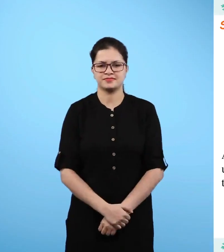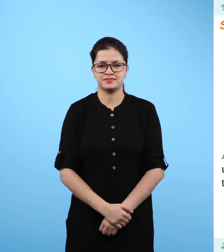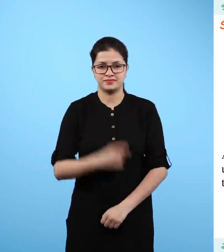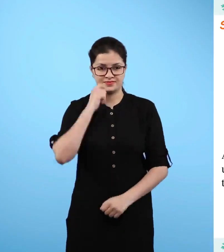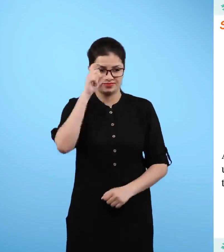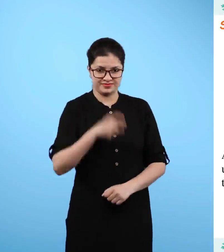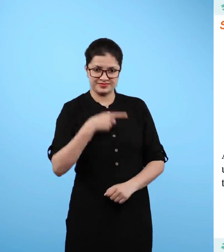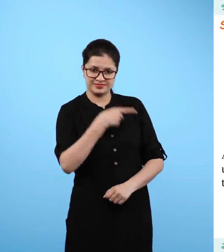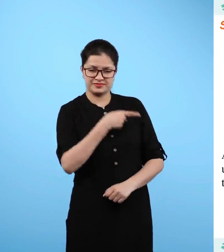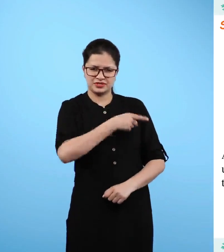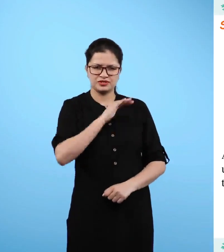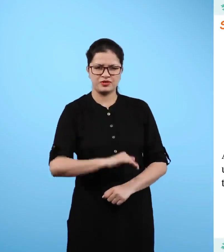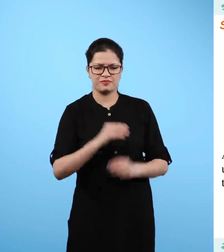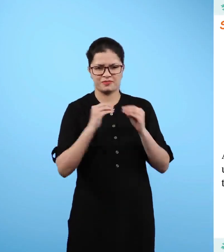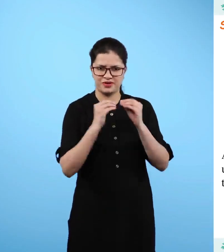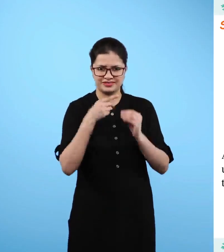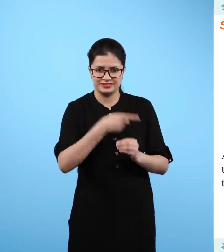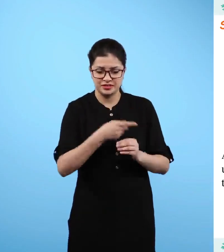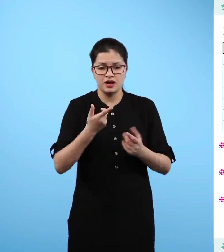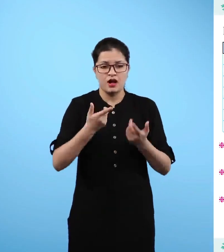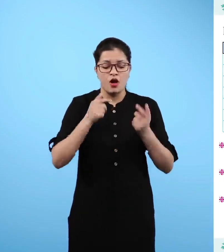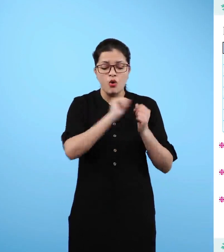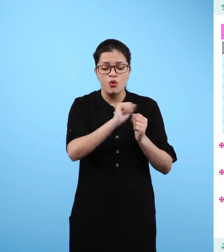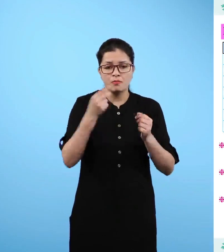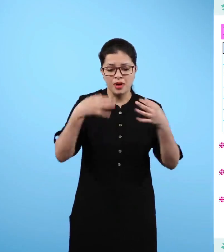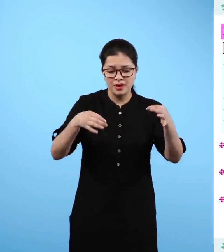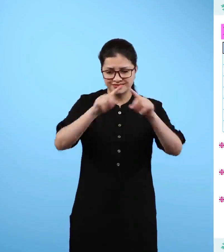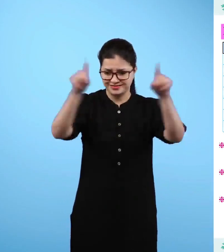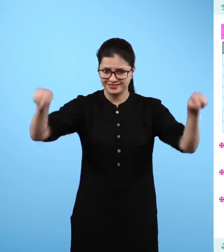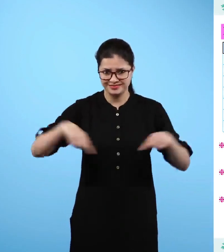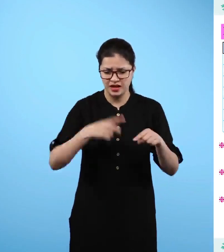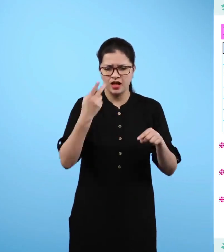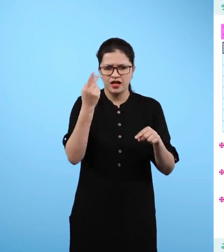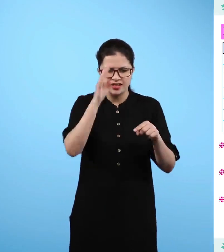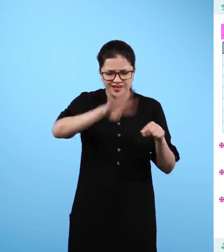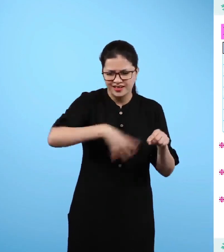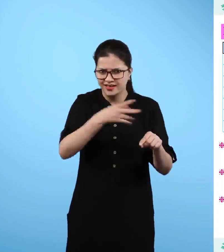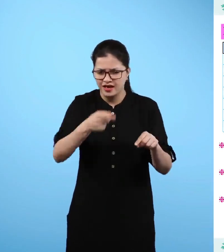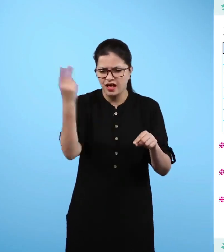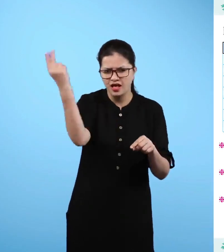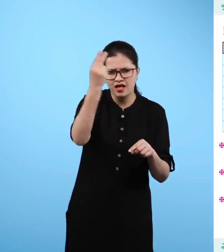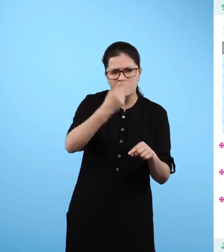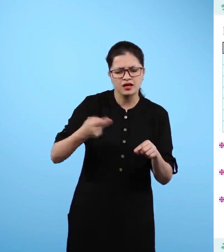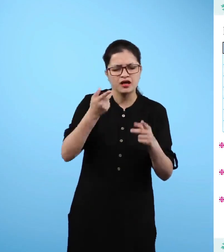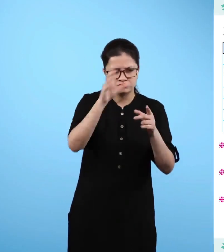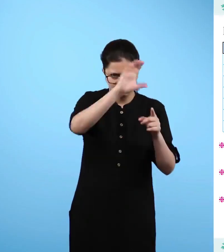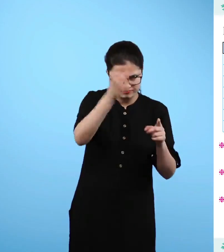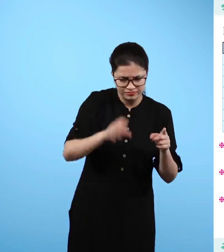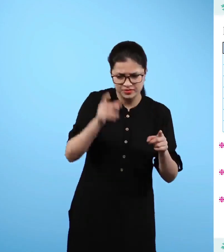In his mind, he is seeing a cube. He draws 2 different shapes. Below this we have a